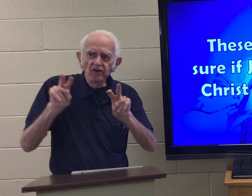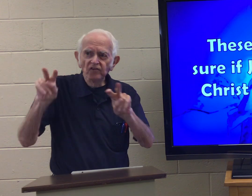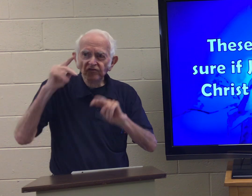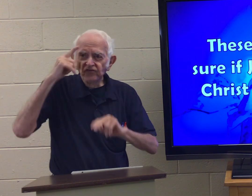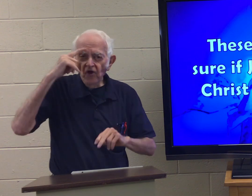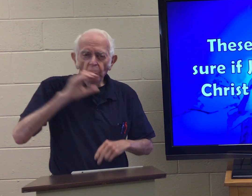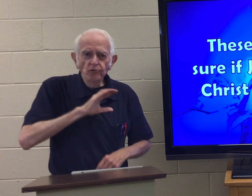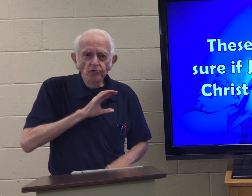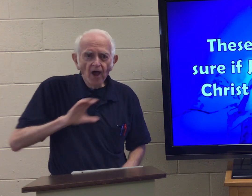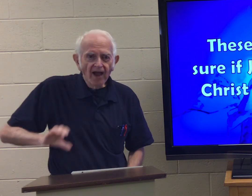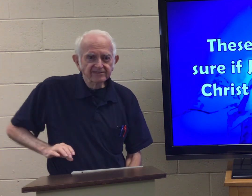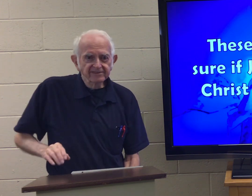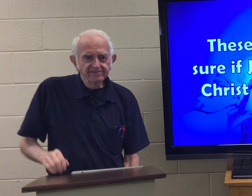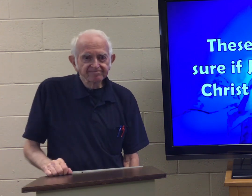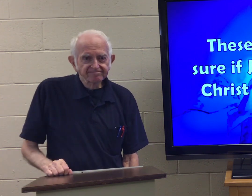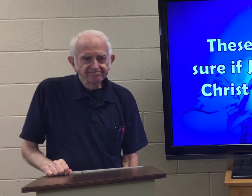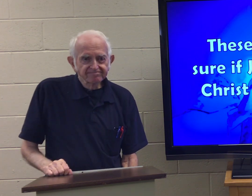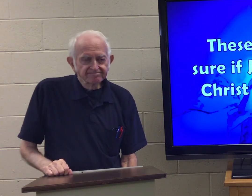looking forward for the Christ.